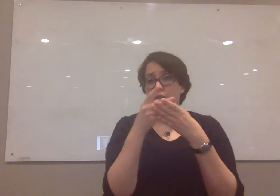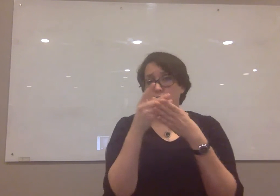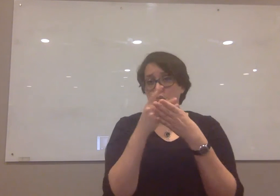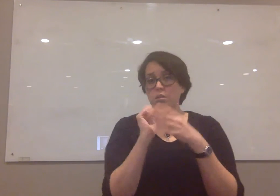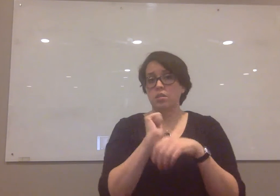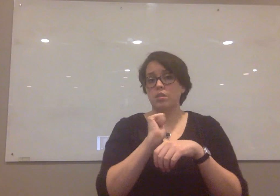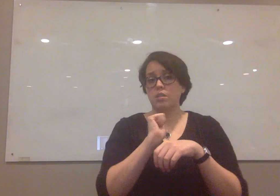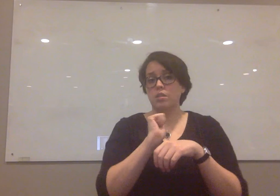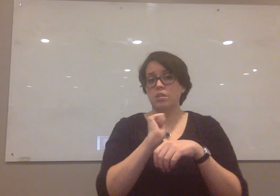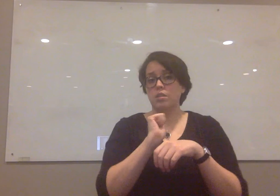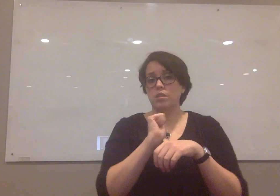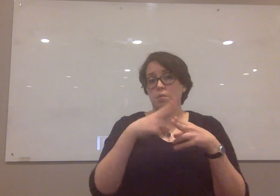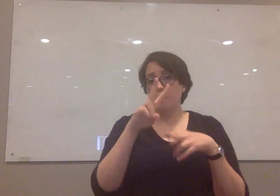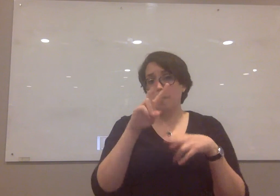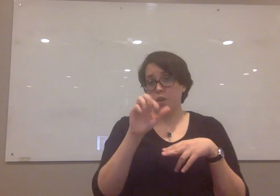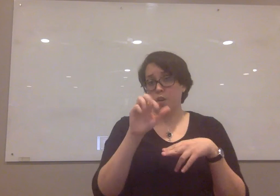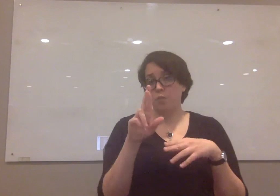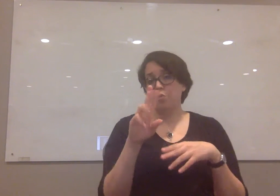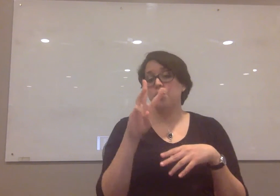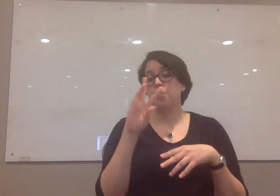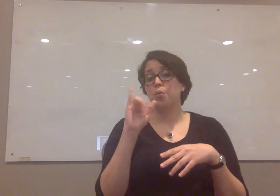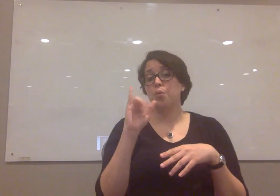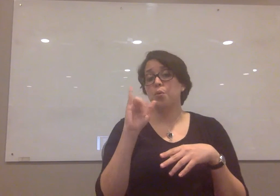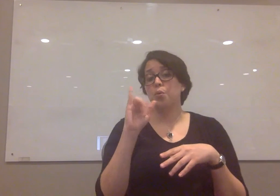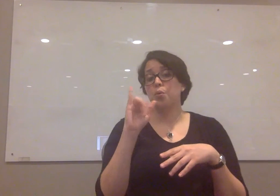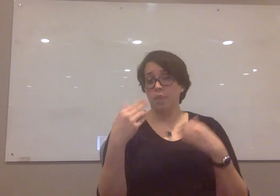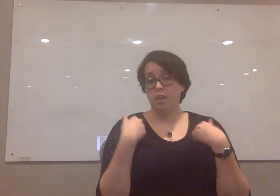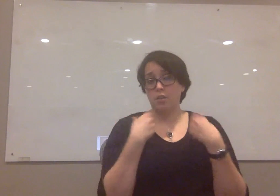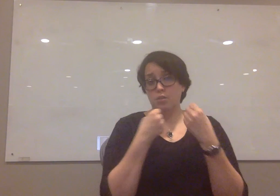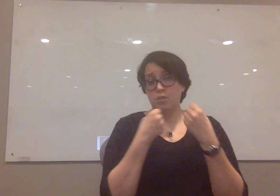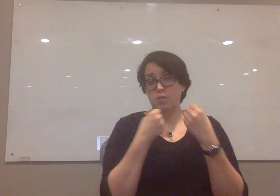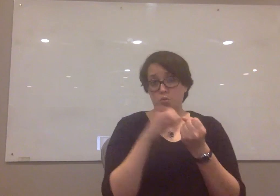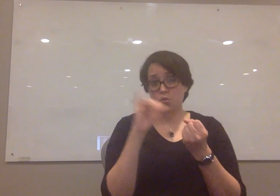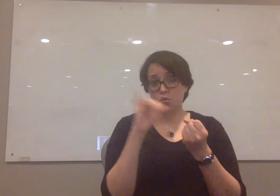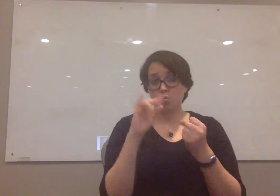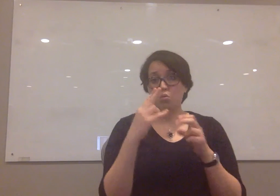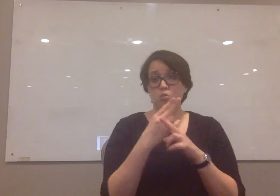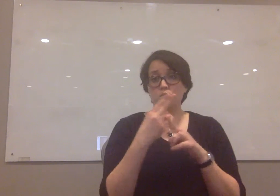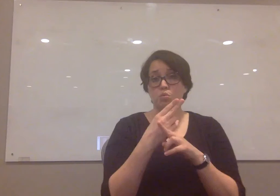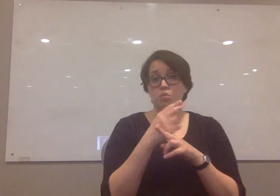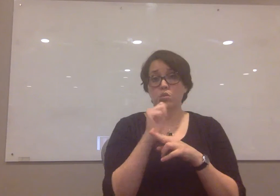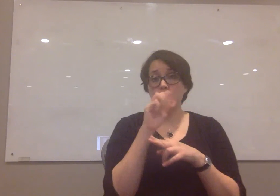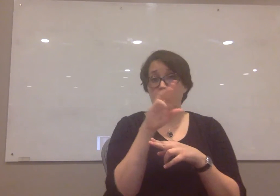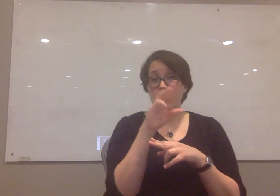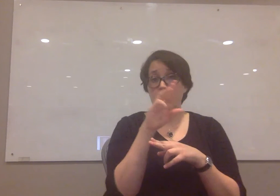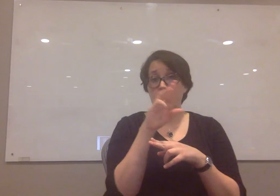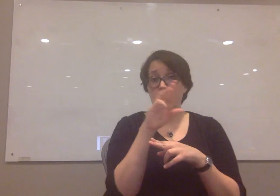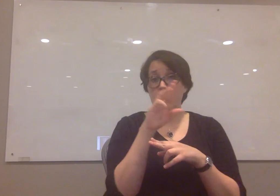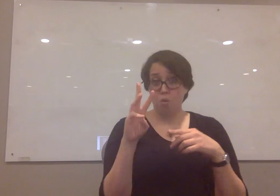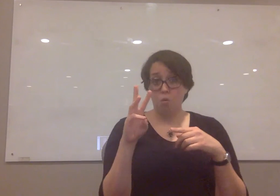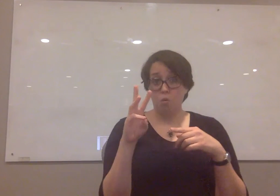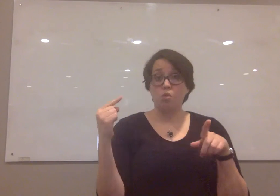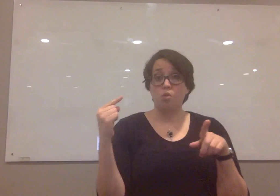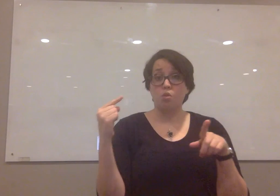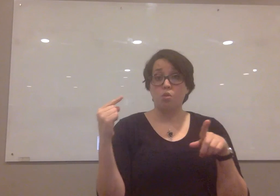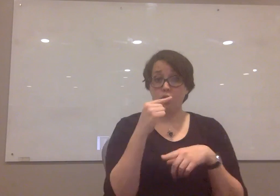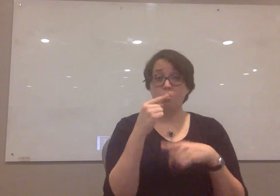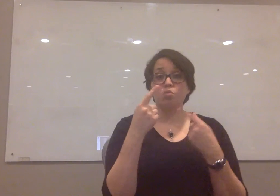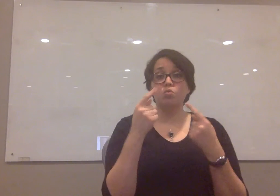variables? With has that support too. So anytime you use the backwards point arrow, that is going to try to match. But anytime you just